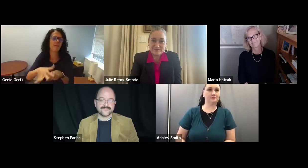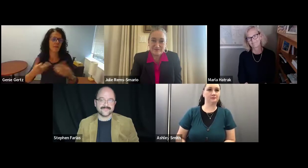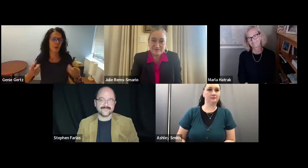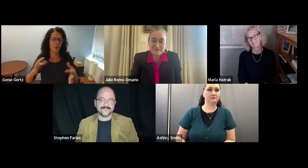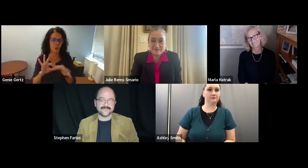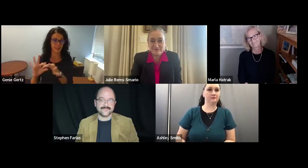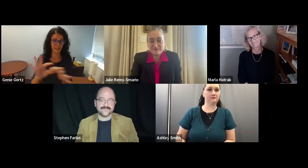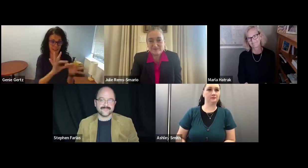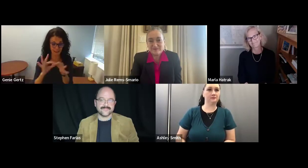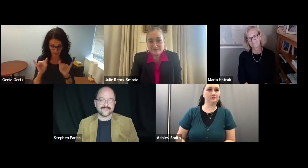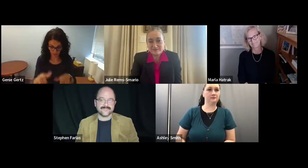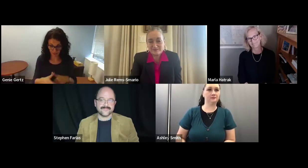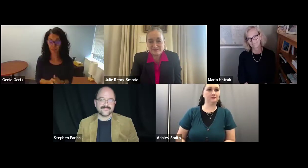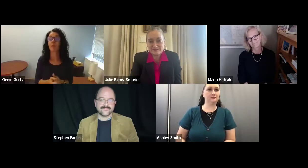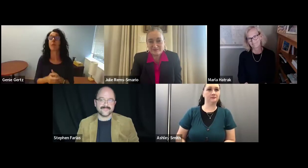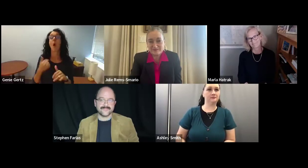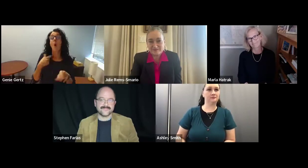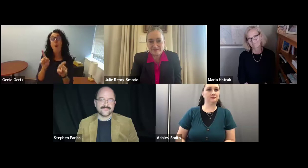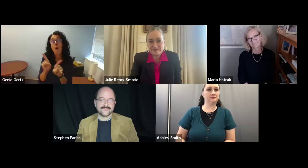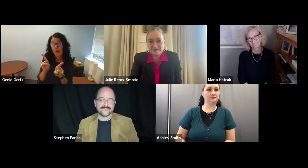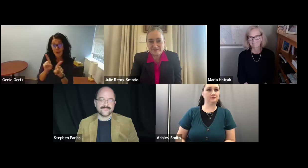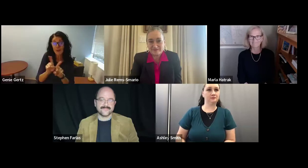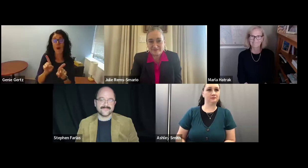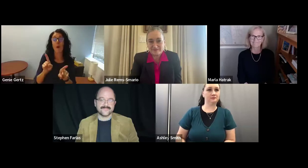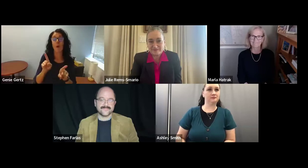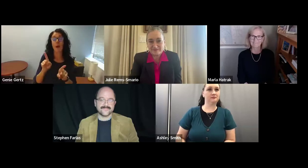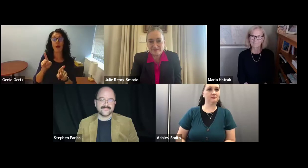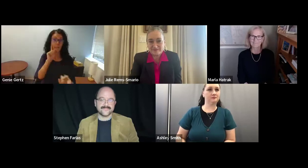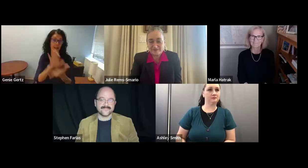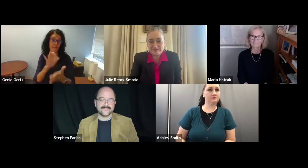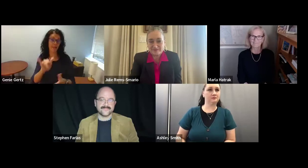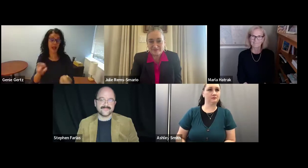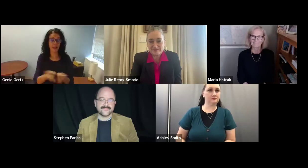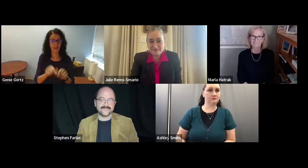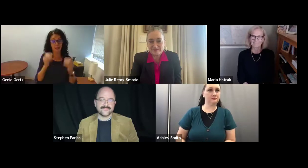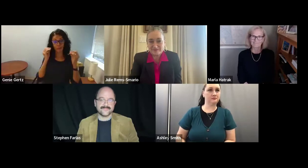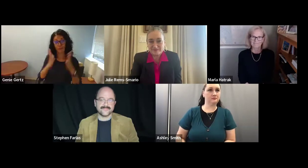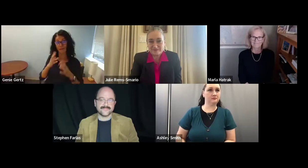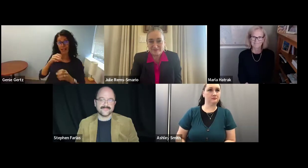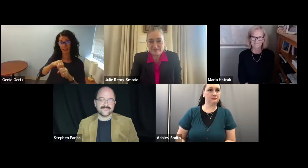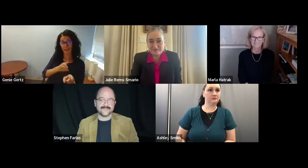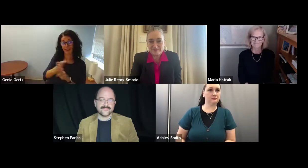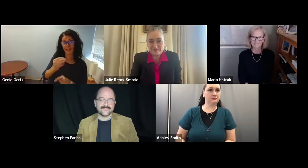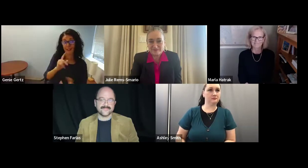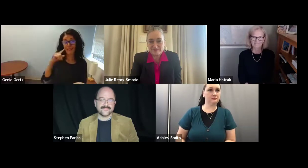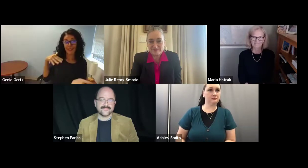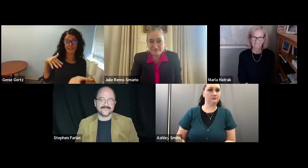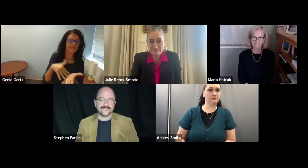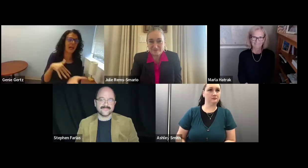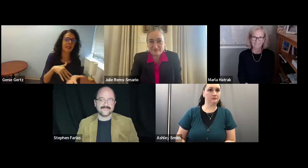want to consider the wraparound of what the studies are bringing and how that affects individuals in their development. And also in